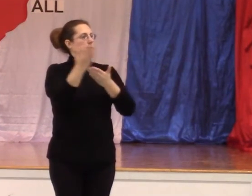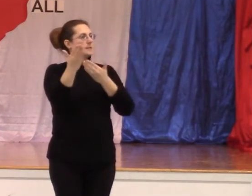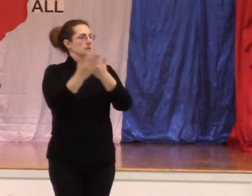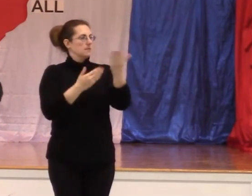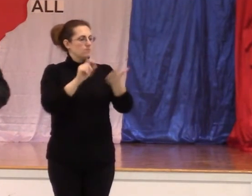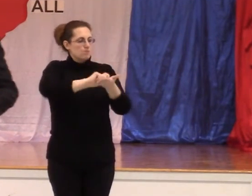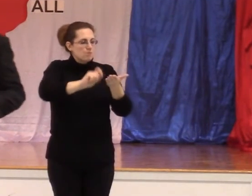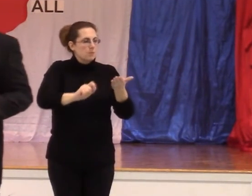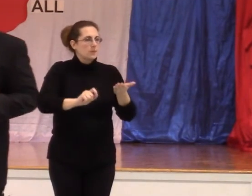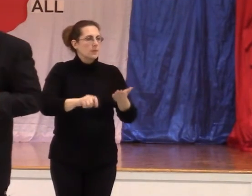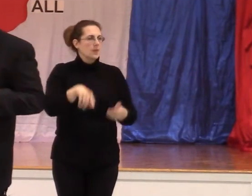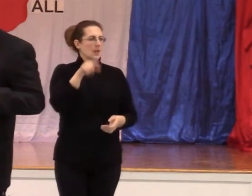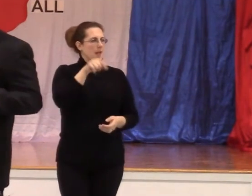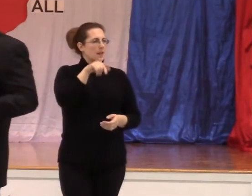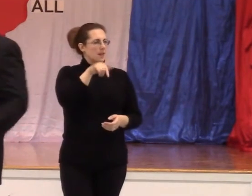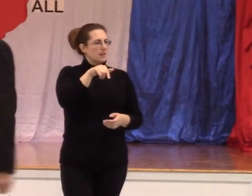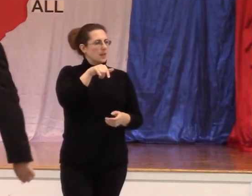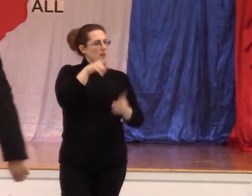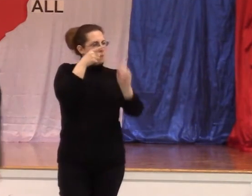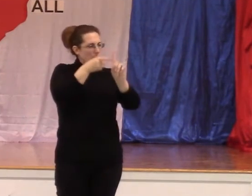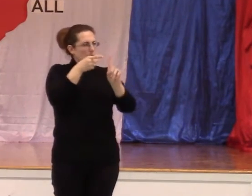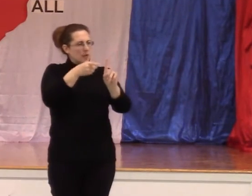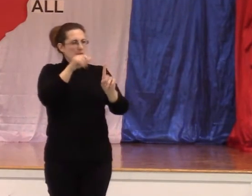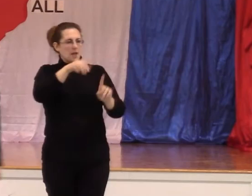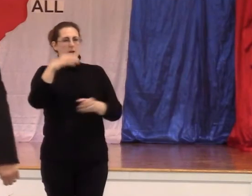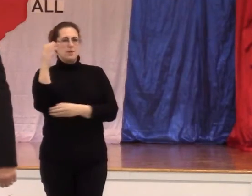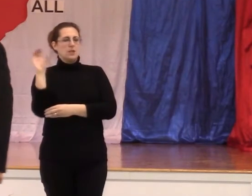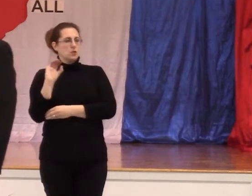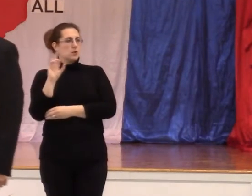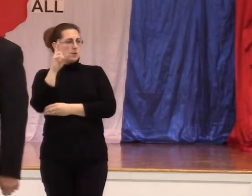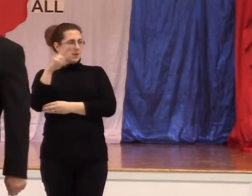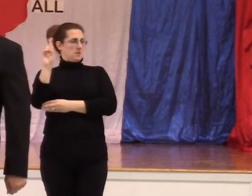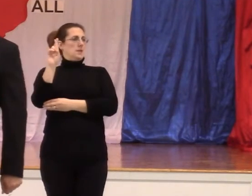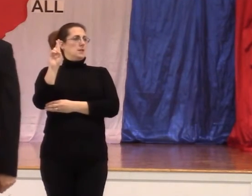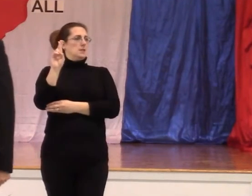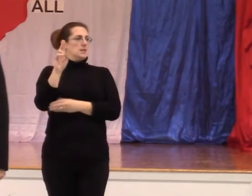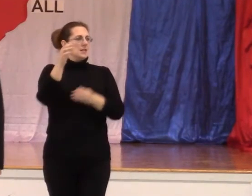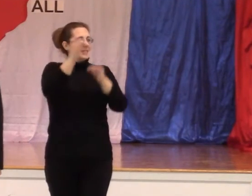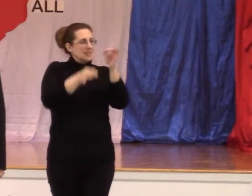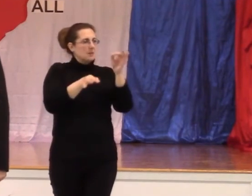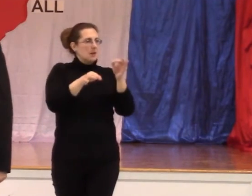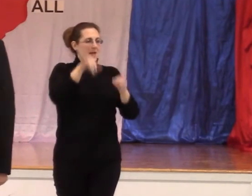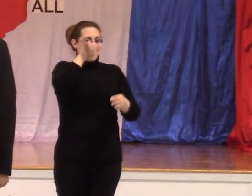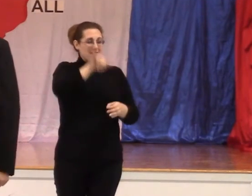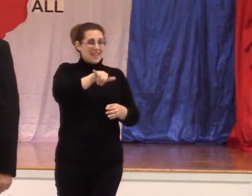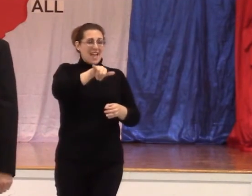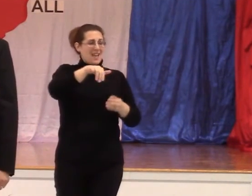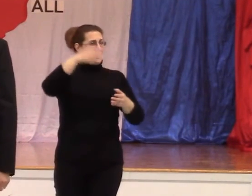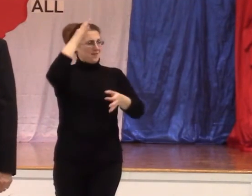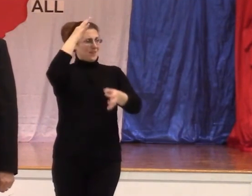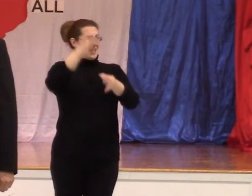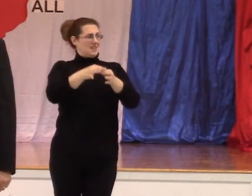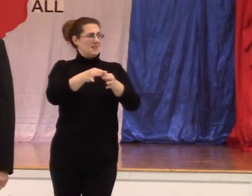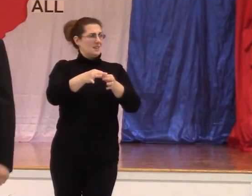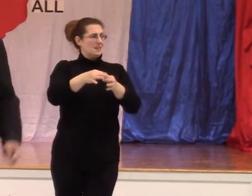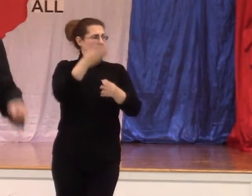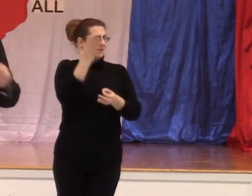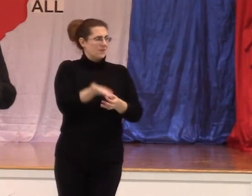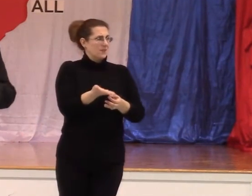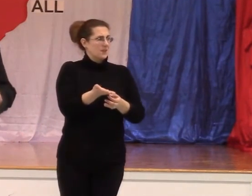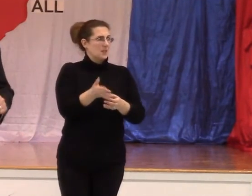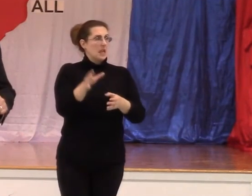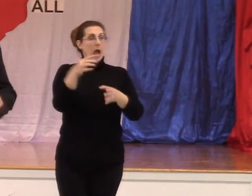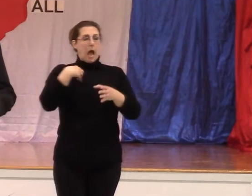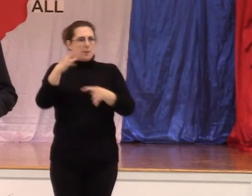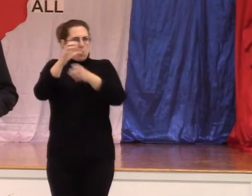The principle of the conservative Reformation, then, is simply put, this is the faith. I'm going to hold on to